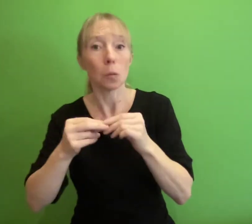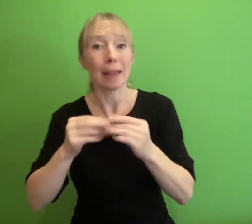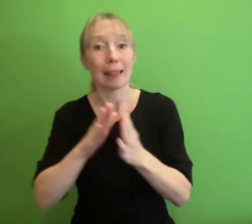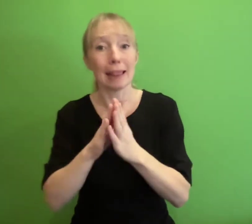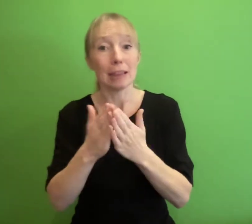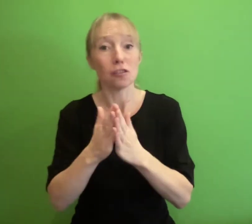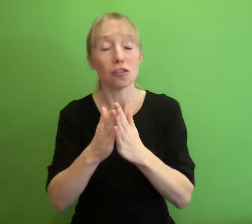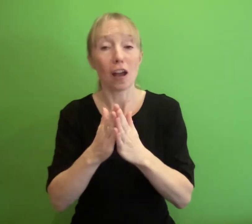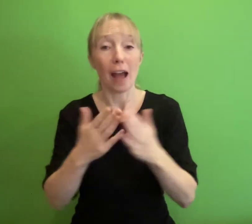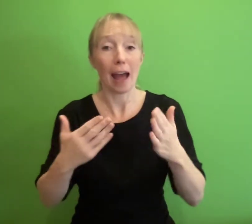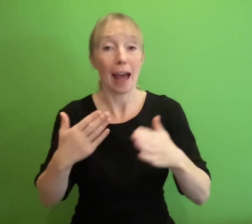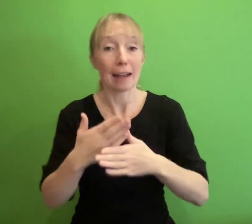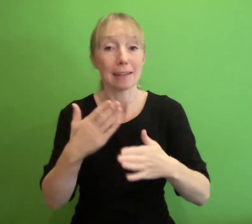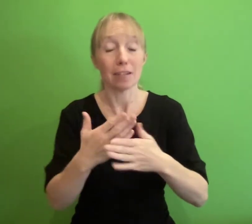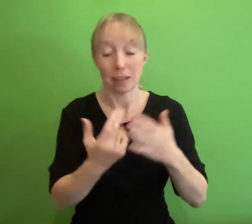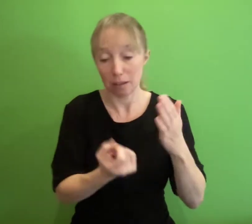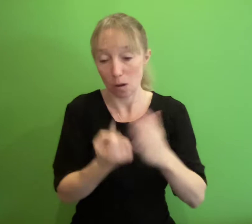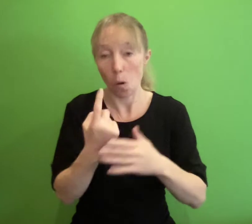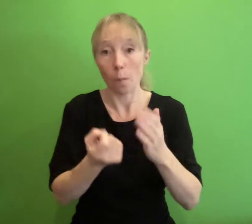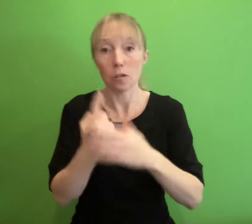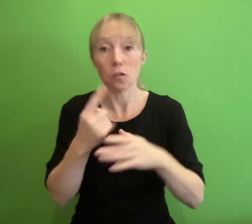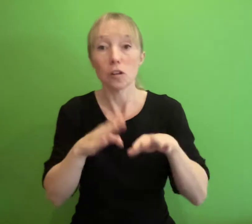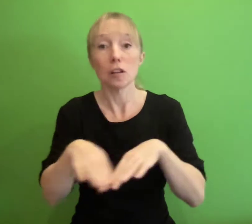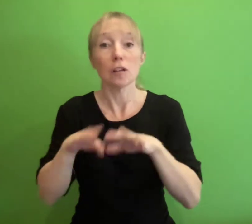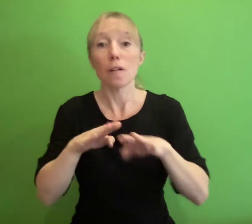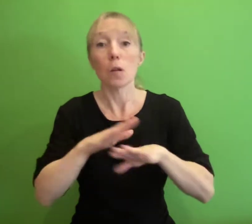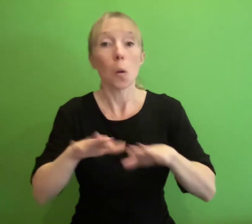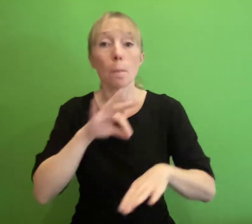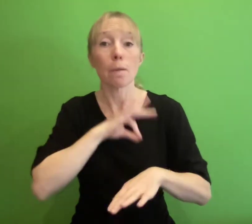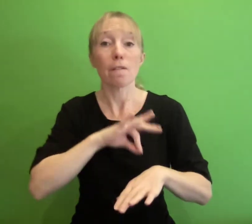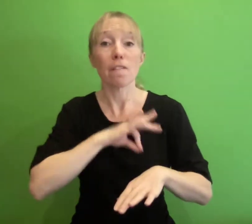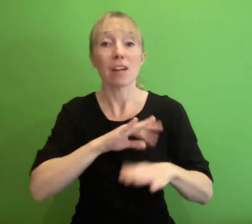and opportunities across the not-for-profit literature and publishing sectors.